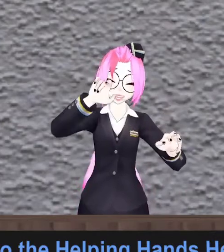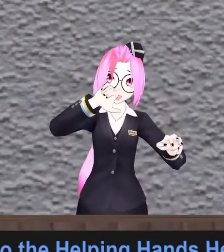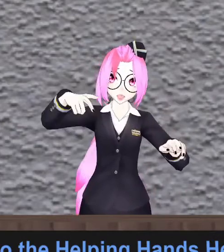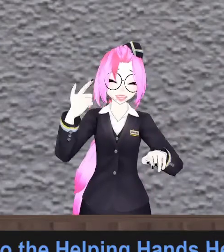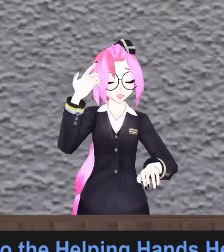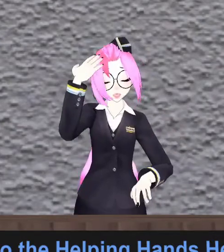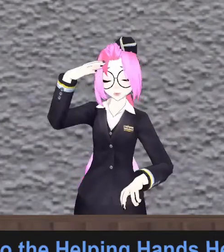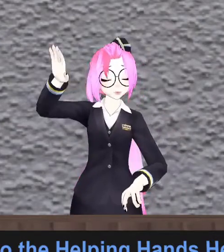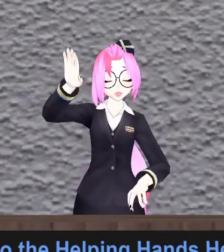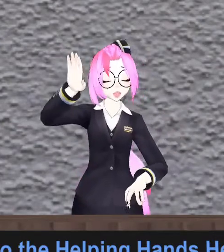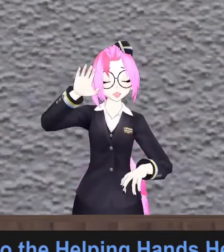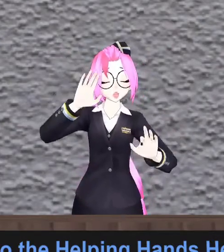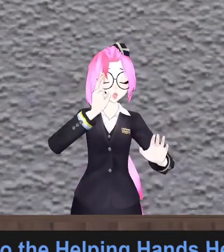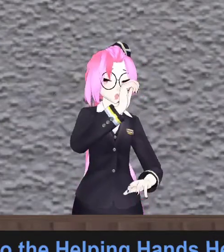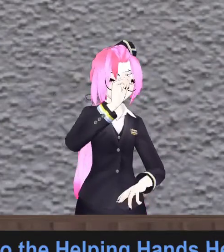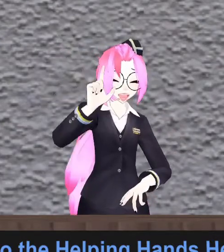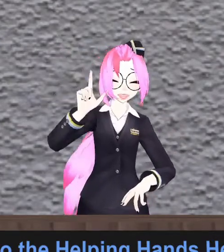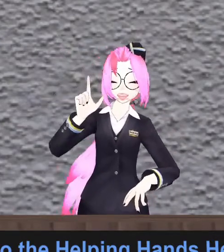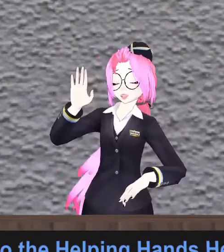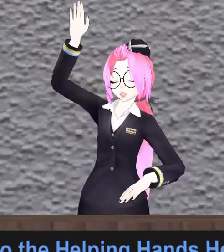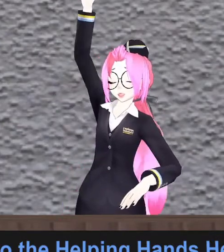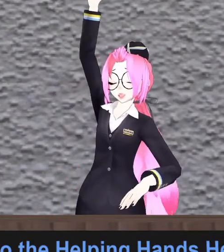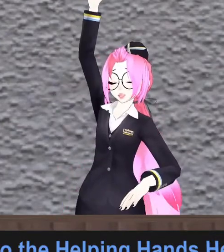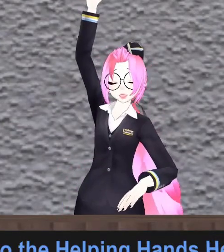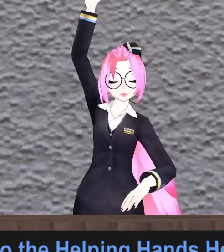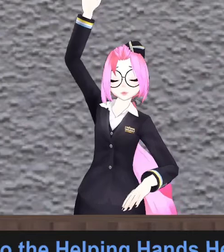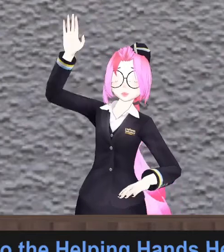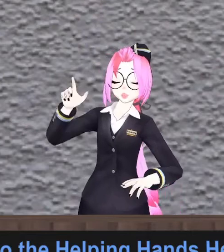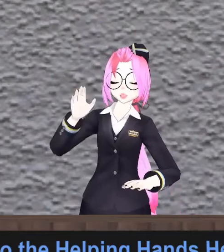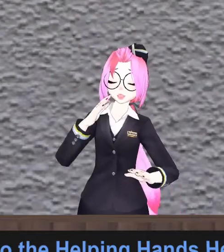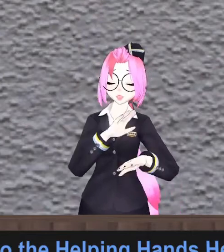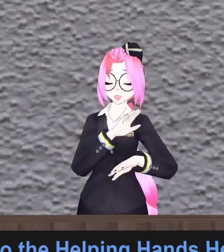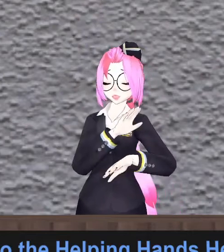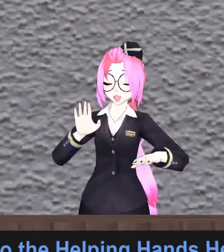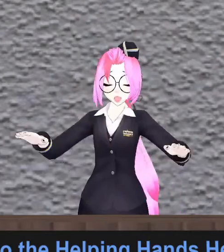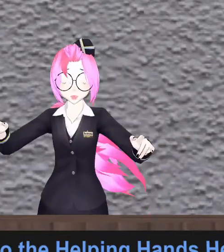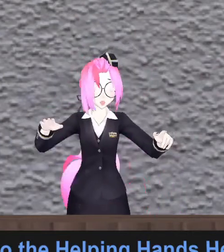anyone here not know what a classifier is? Raise your hand. Or if you're on desktop, go.